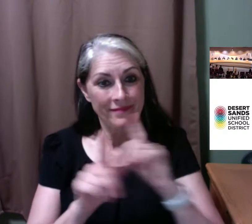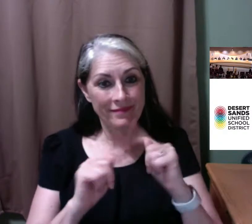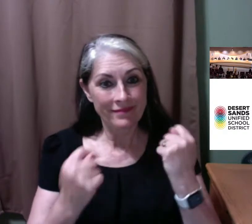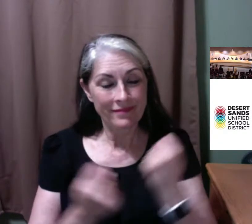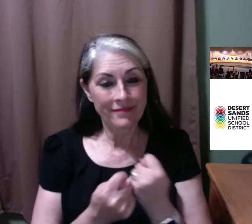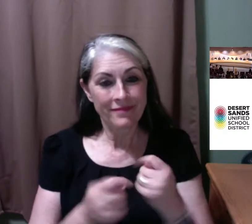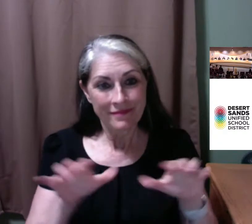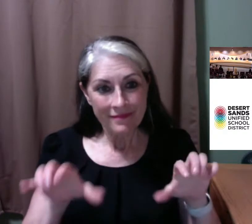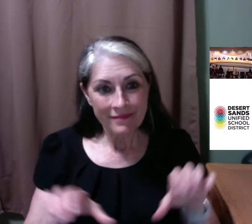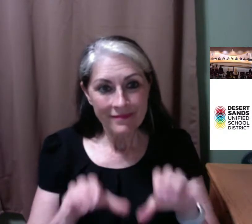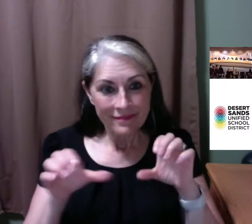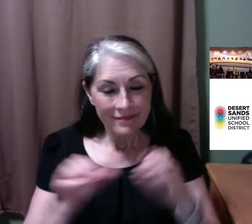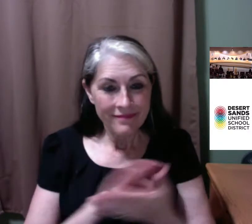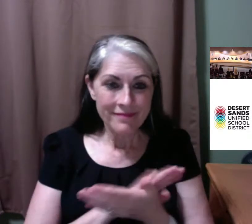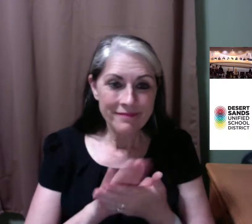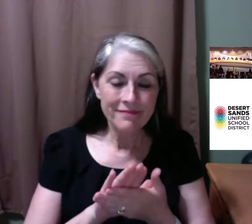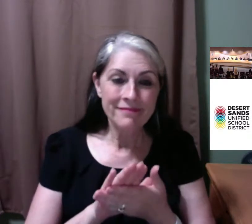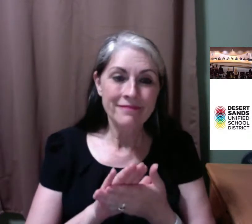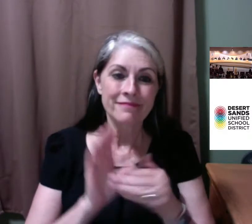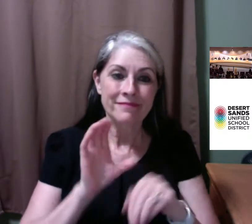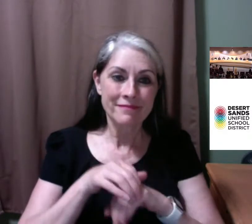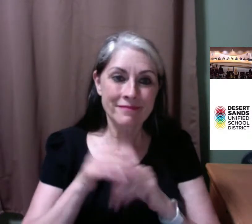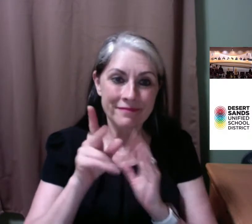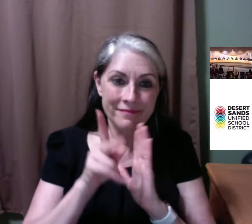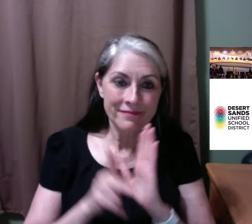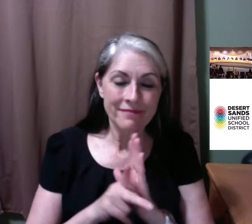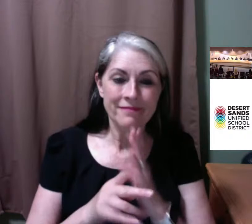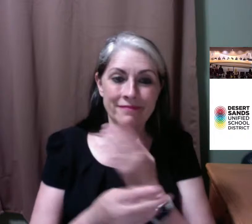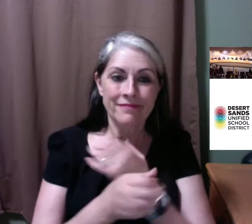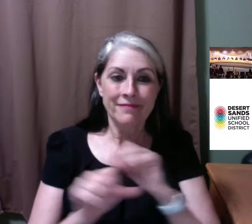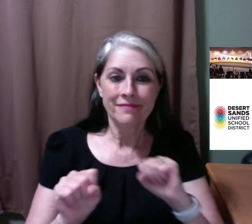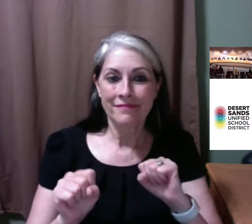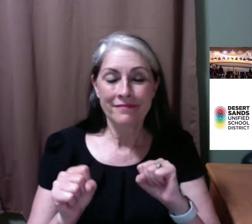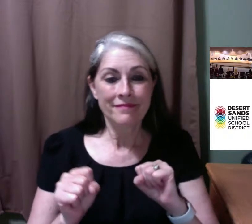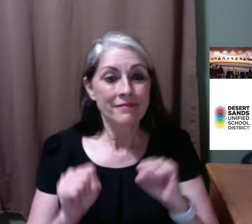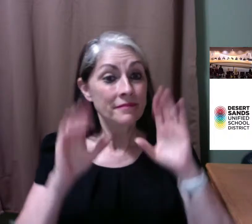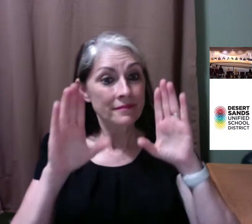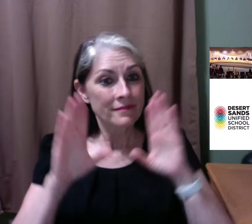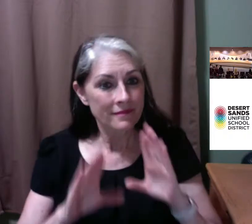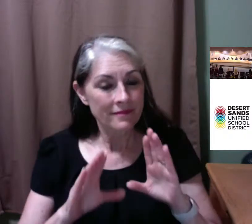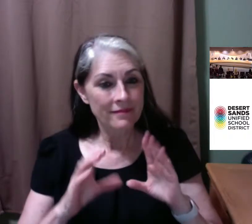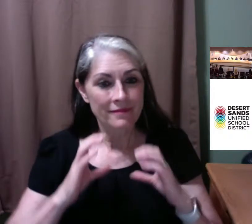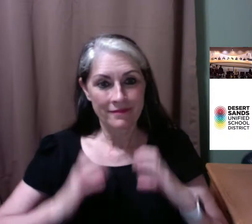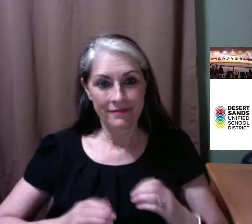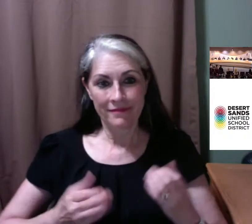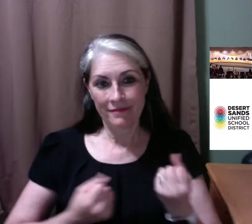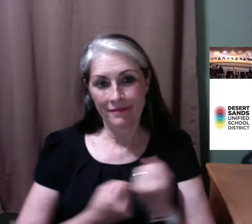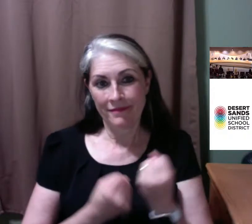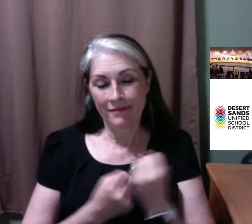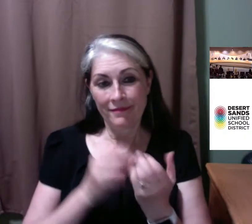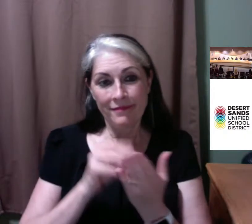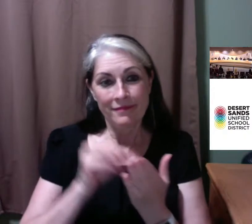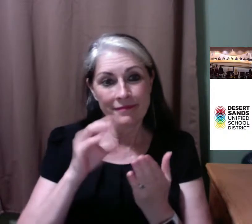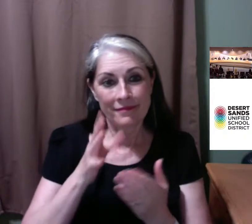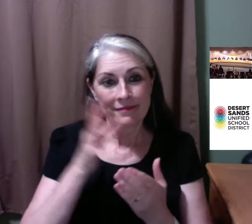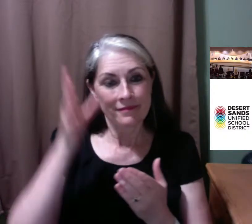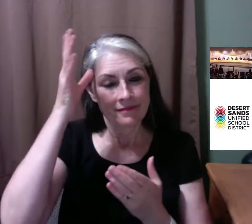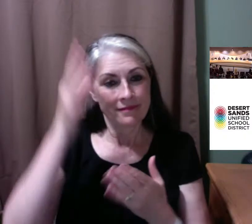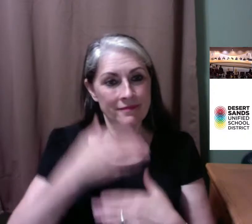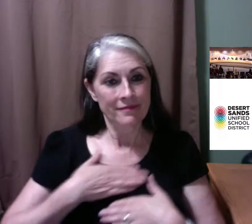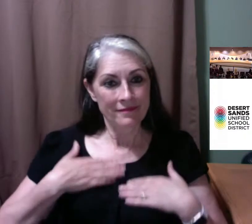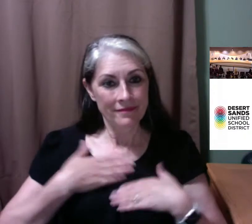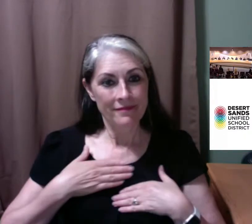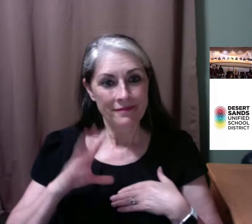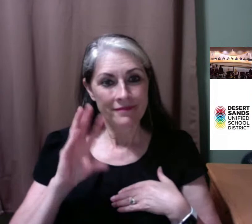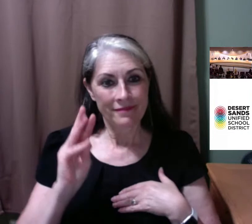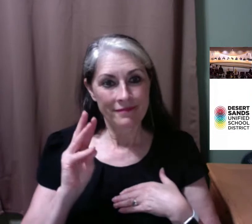proactive, cordial in enforcing the policies for safety, and had tremendous and great customer support. Students and parents enjoyed 6